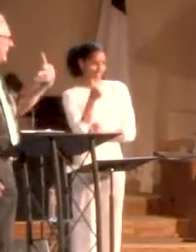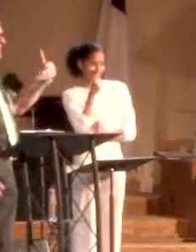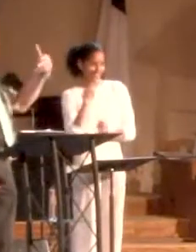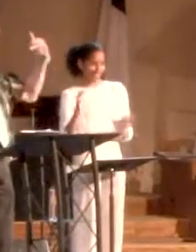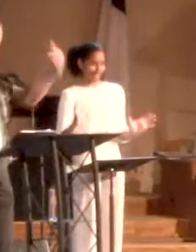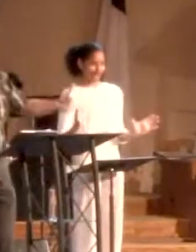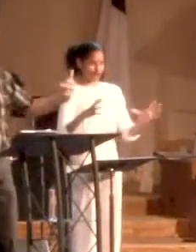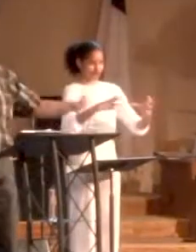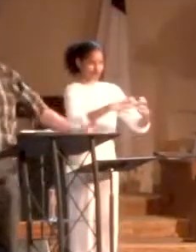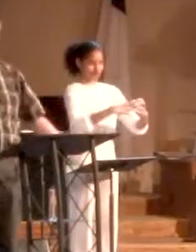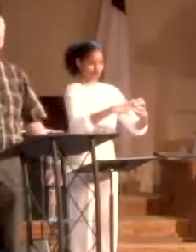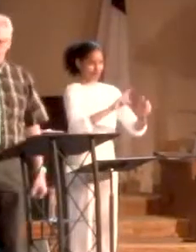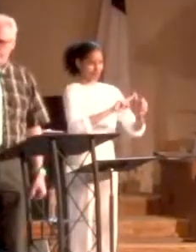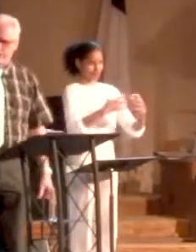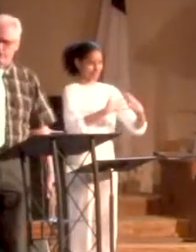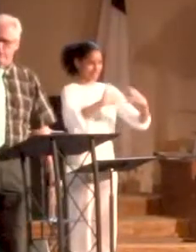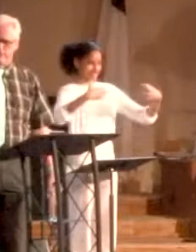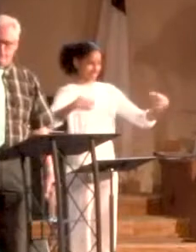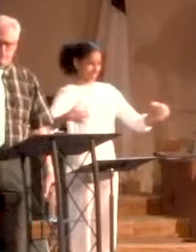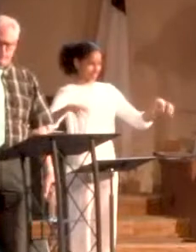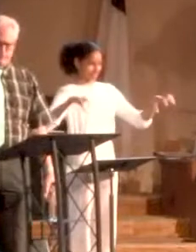12, even 20 years.